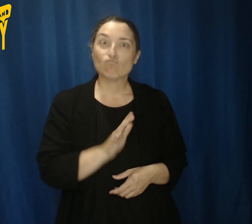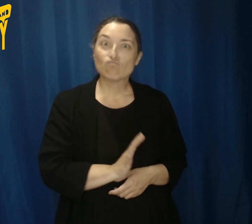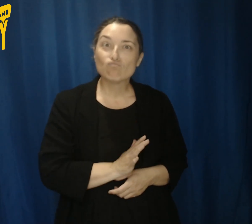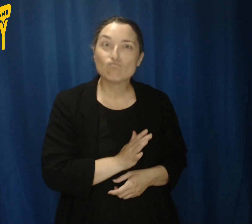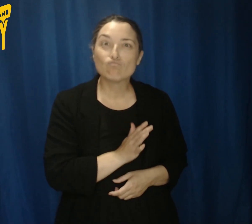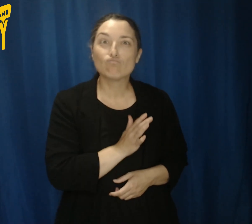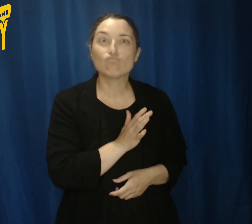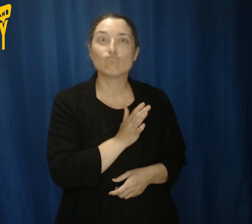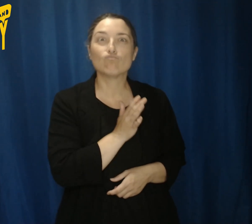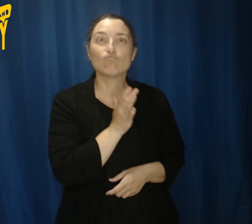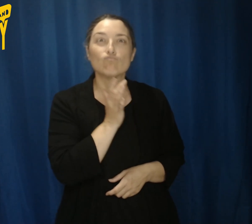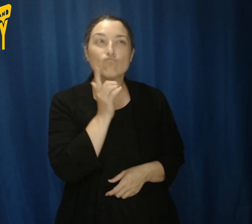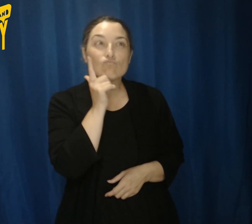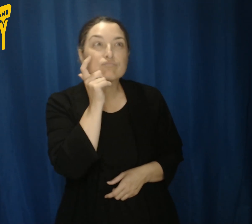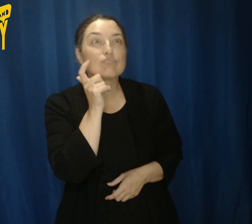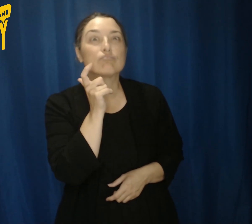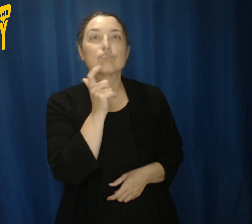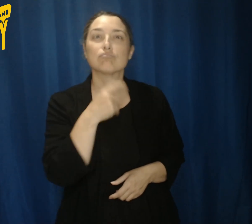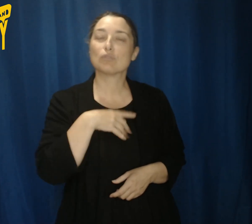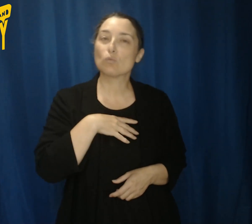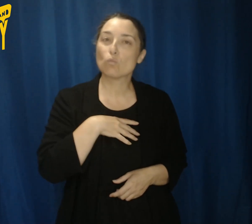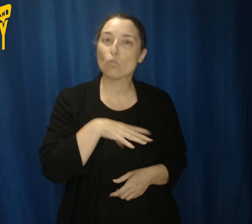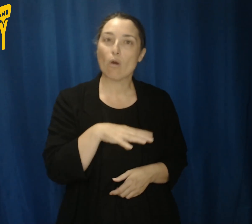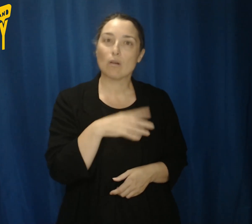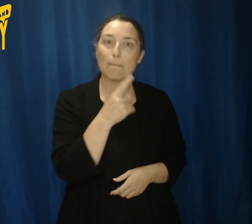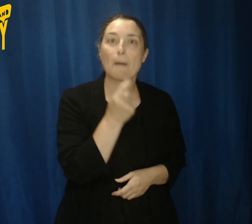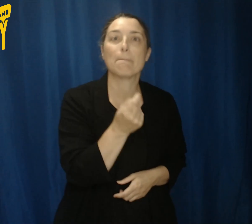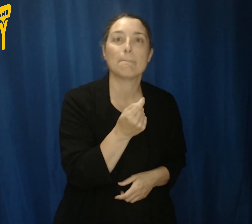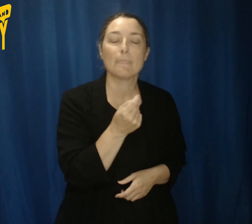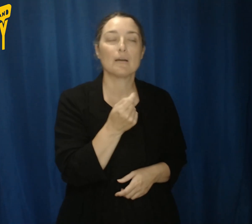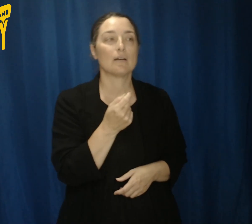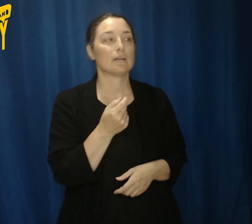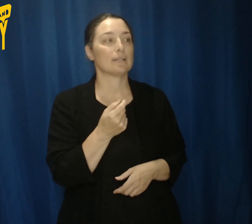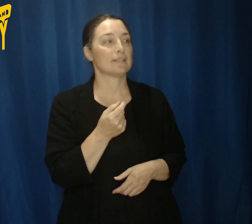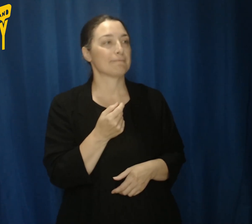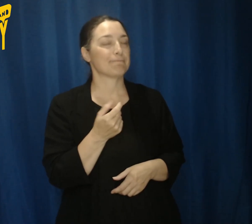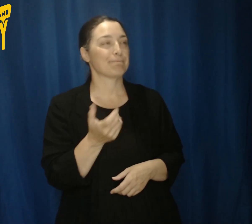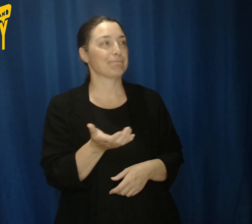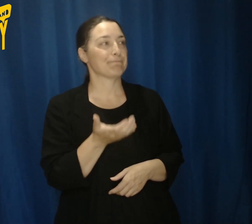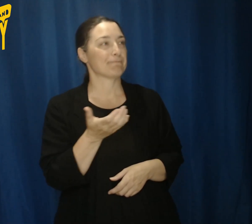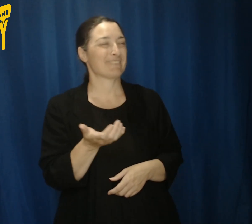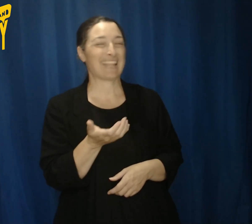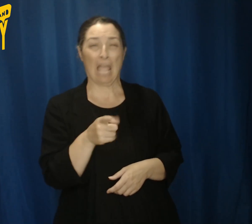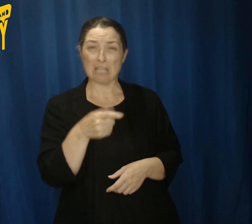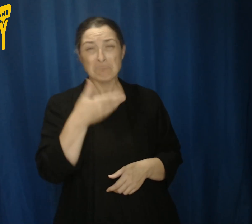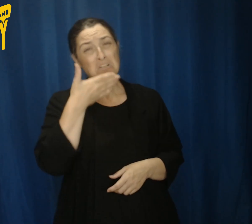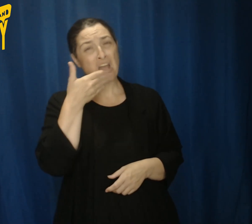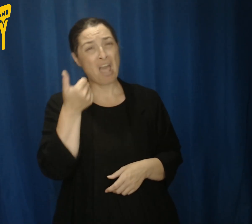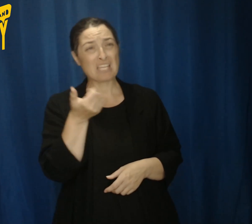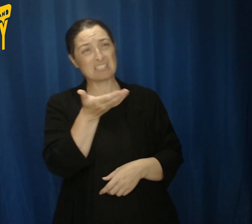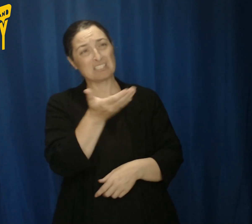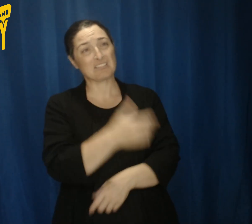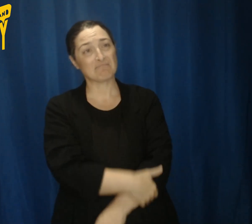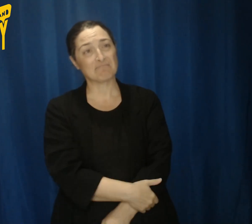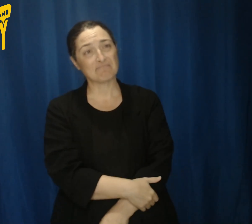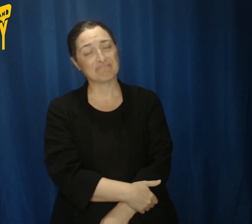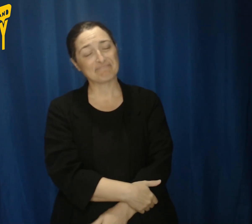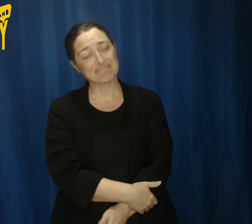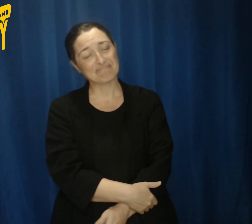want something, just think of a few shows I've seen where I'm like, oh, because they're just nice. I like shows, so I go, fuck, what are they